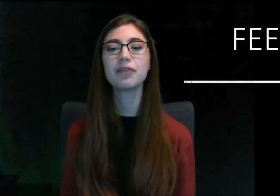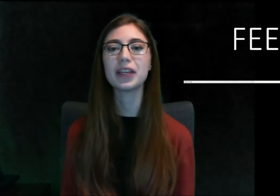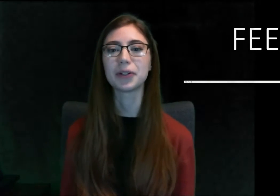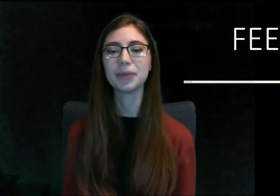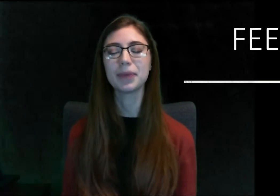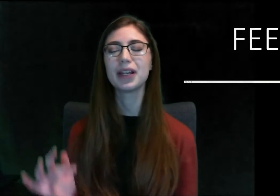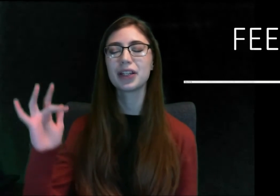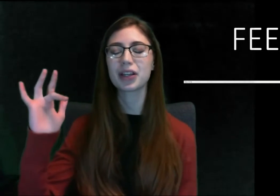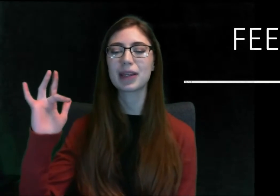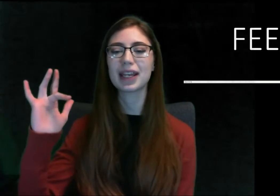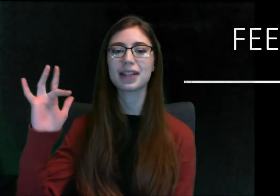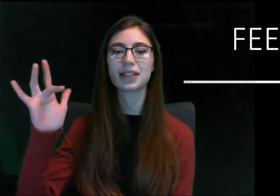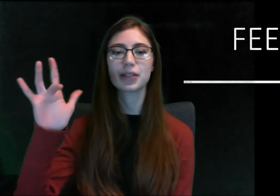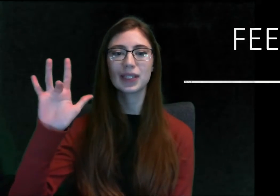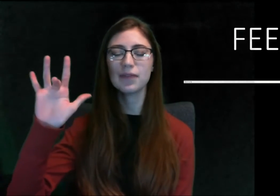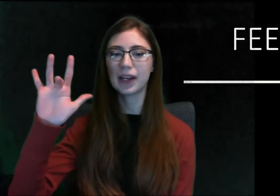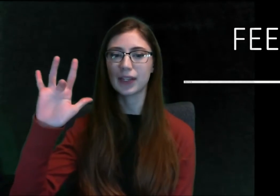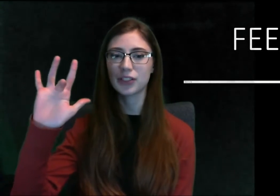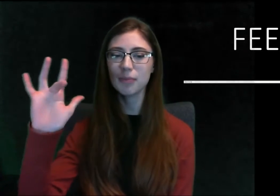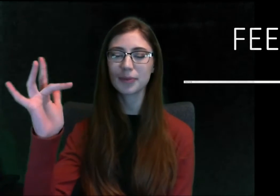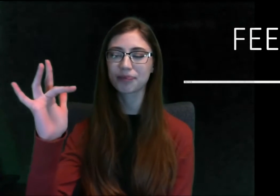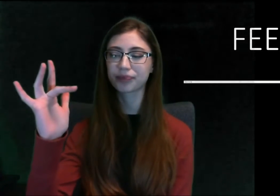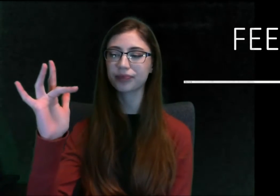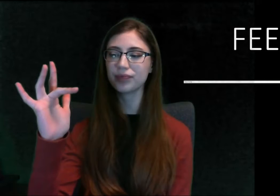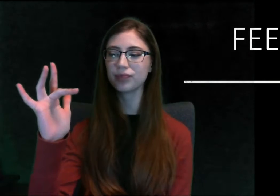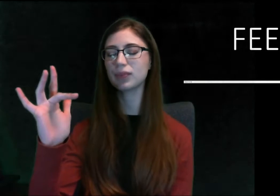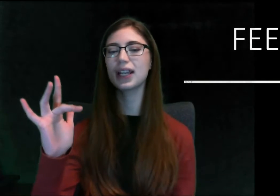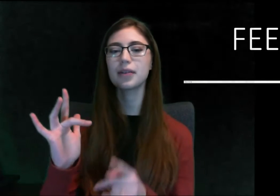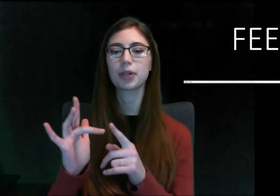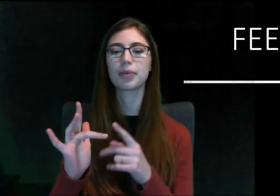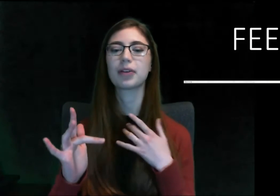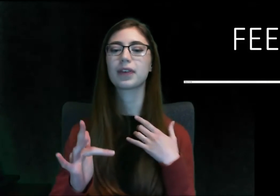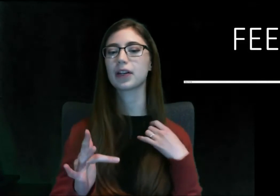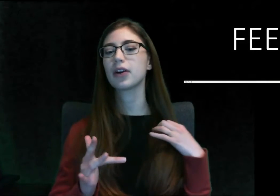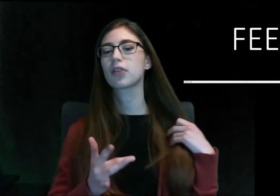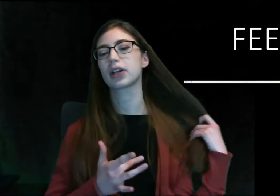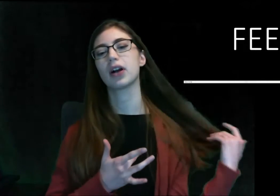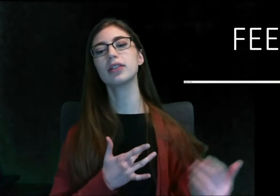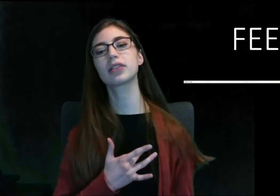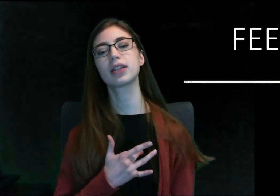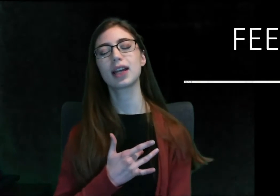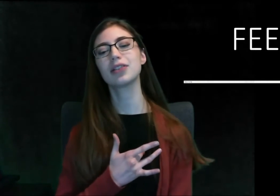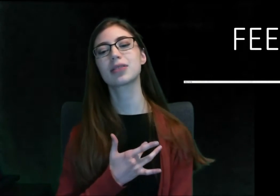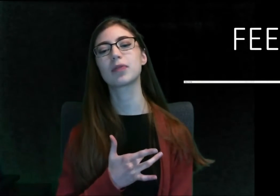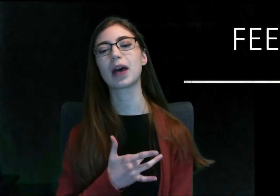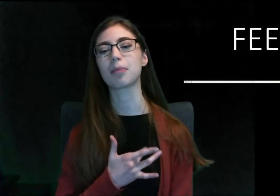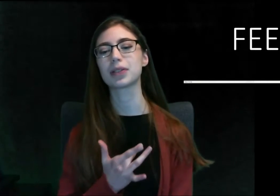Feel. You're going to make a 25 hand shape and put your middle finger over your heart and just move it up